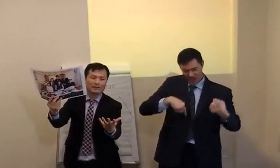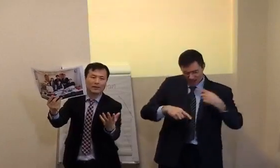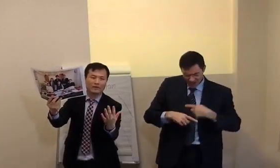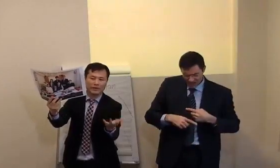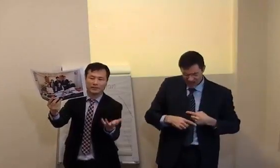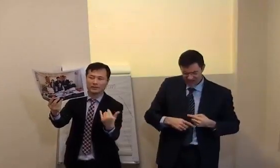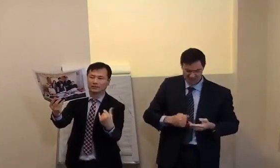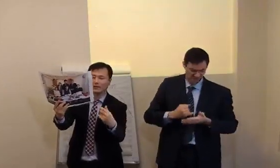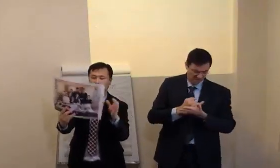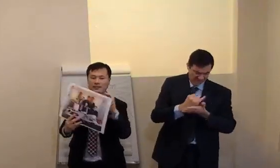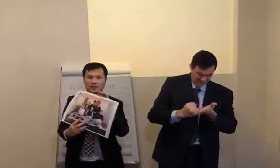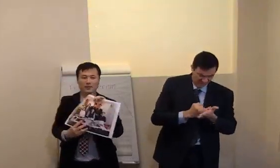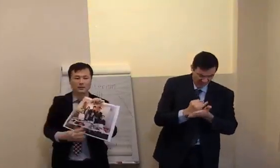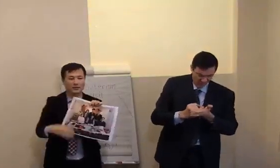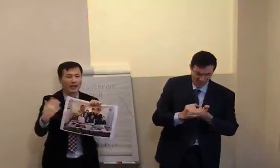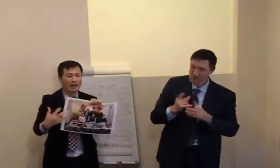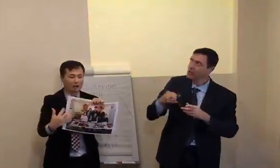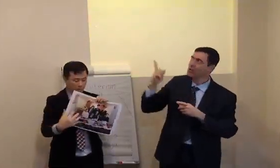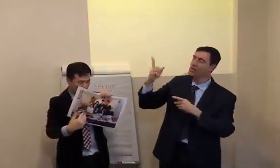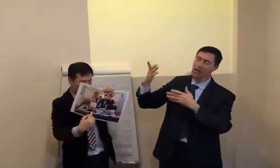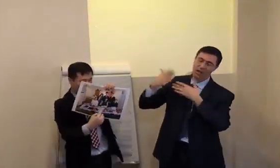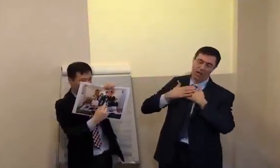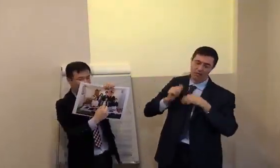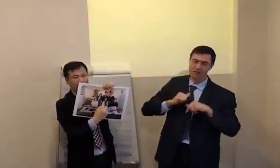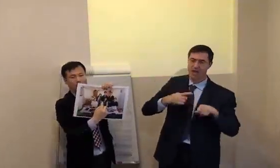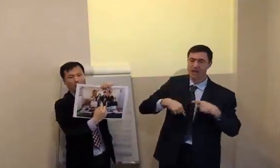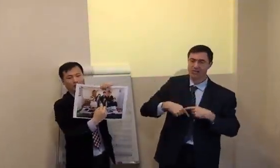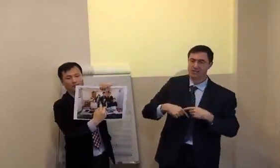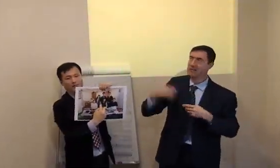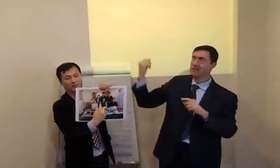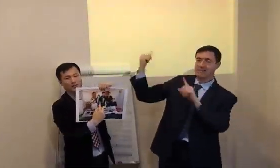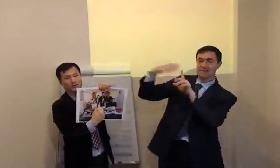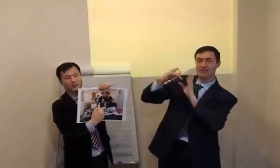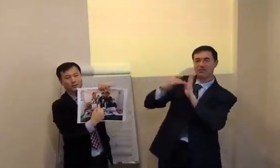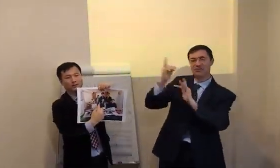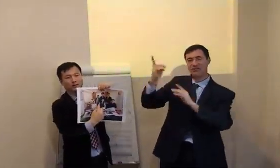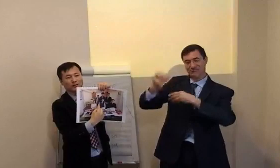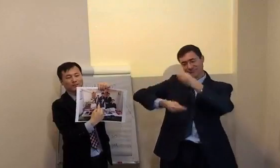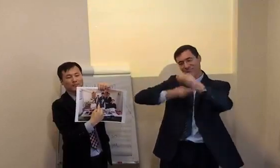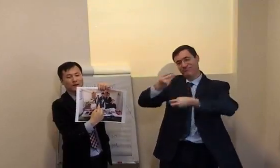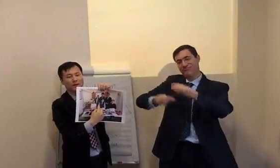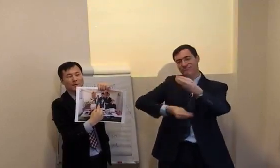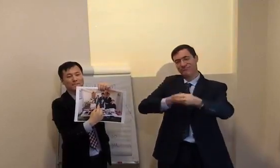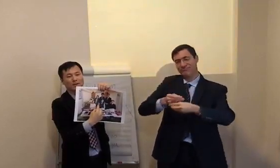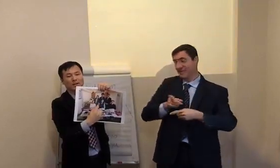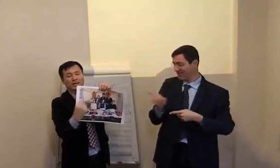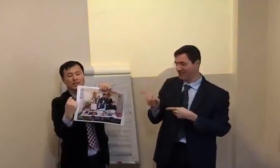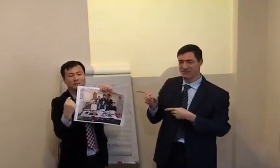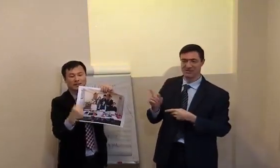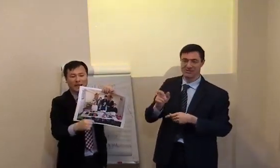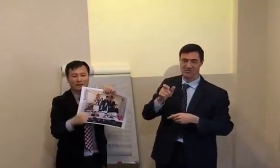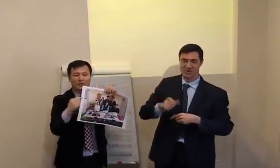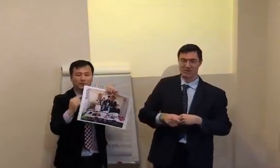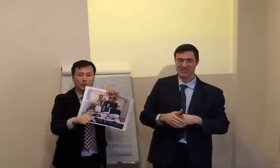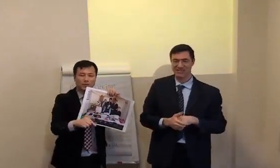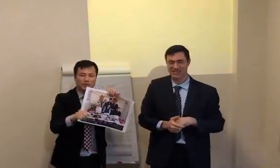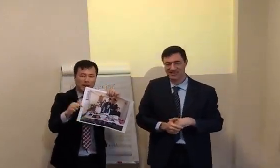and faith in Christ. That kind of person he was a few years ago. He became Reformed